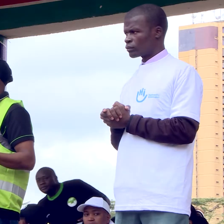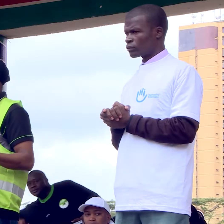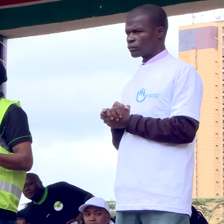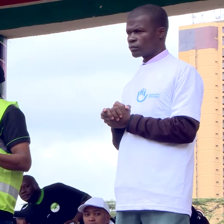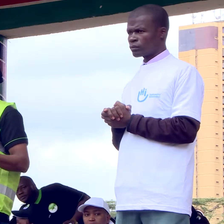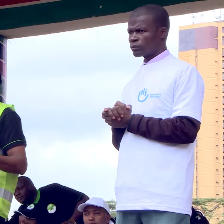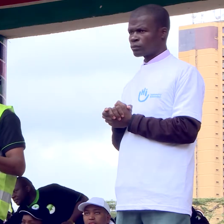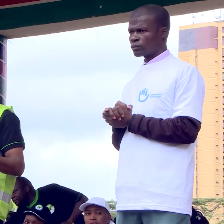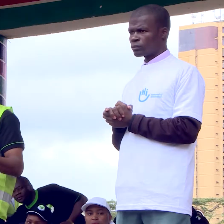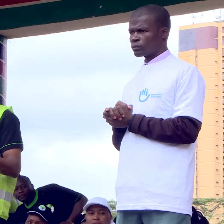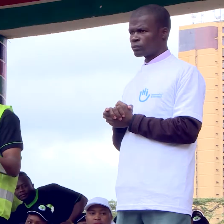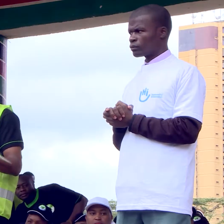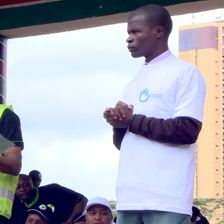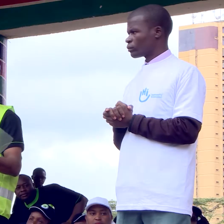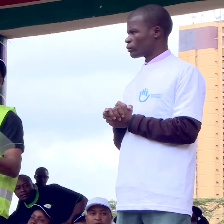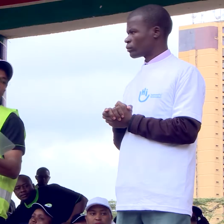Margaret? Margaret?